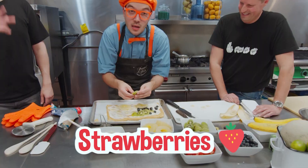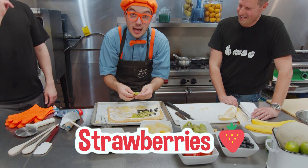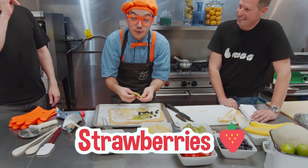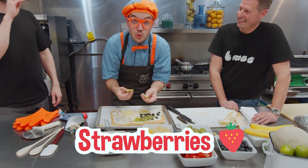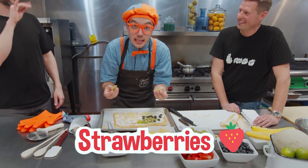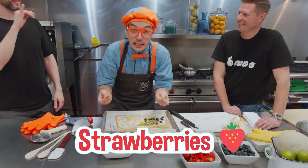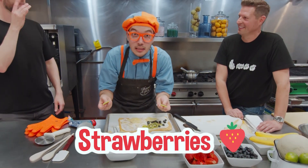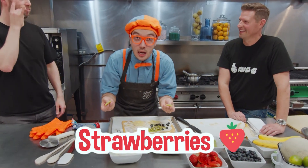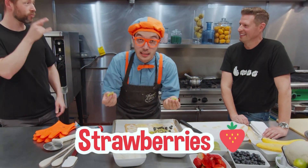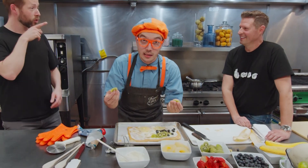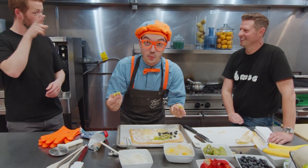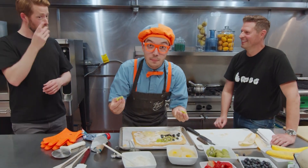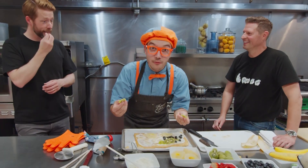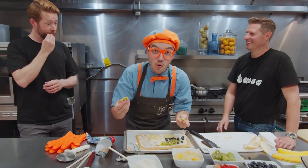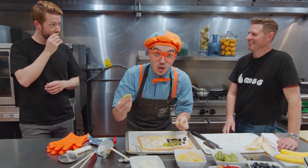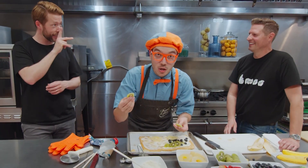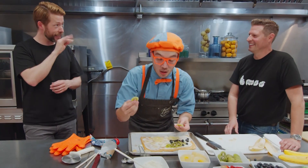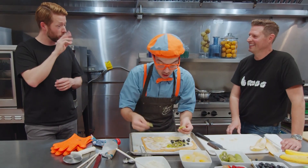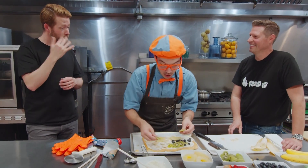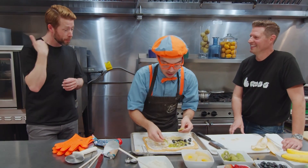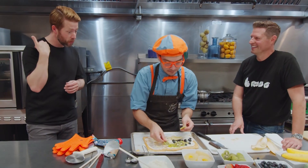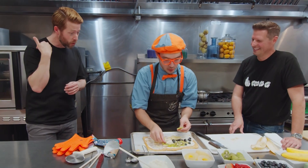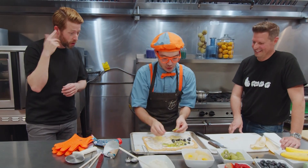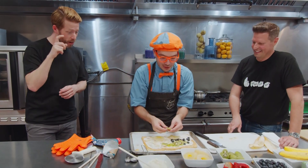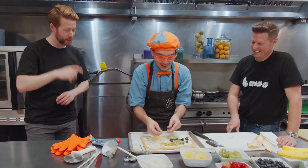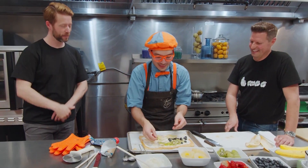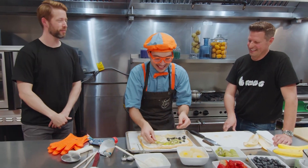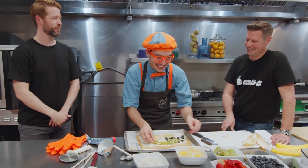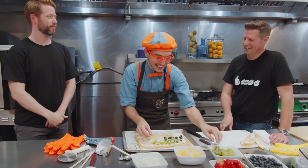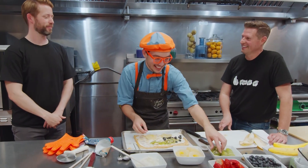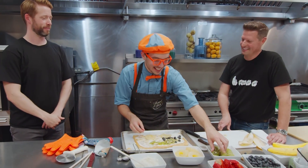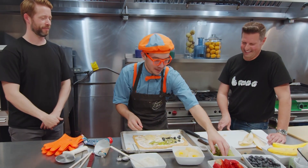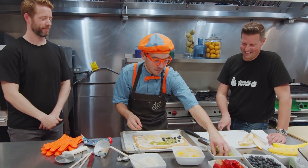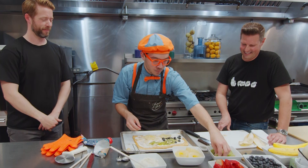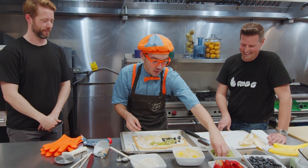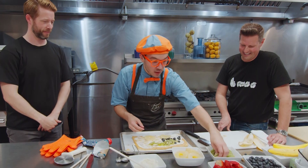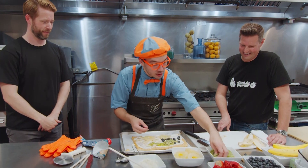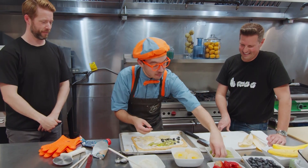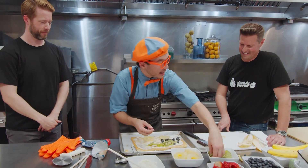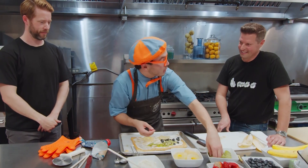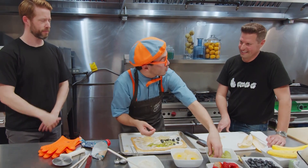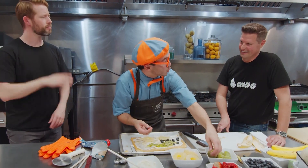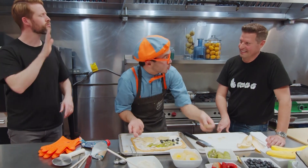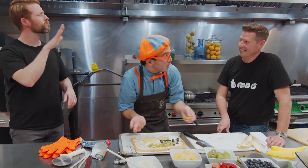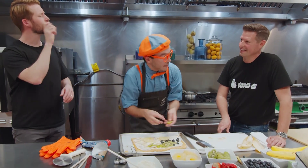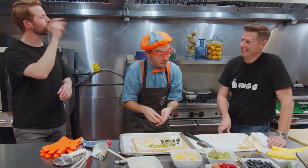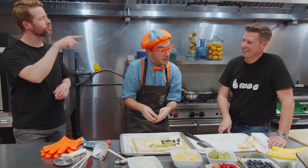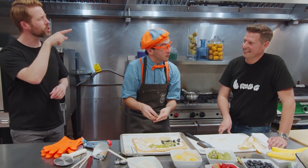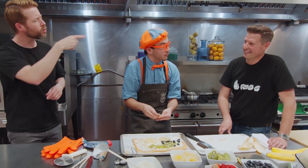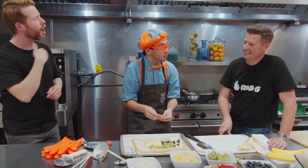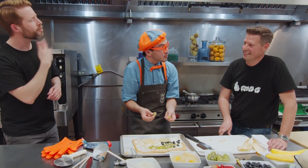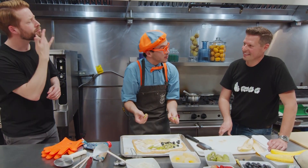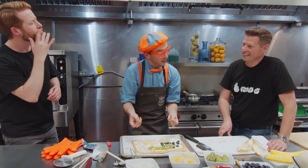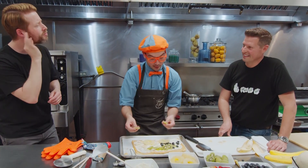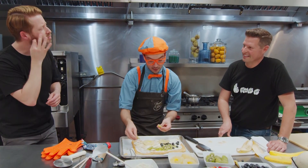Whoa! Have you eaten a kiwi before? They're so sweet! Chef Matthew, do you have a